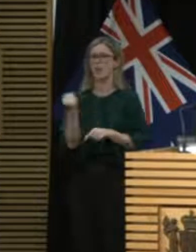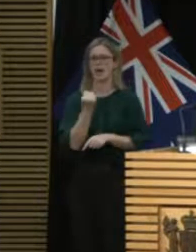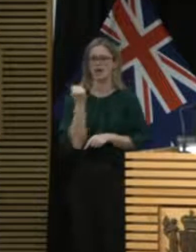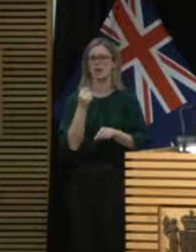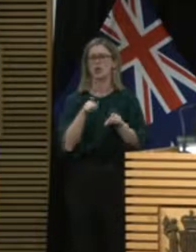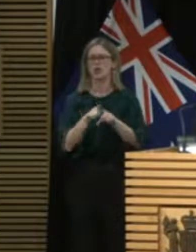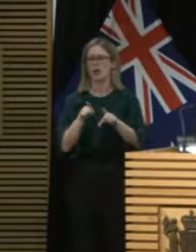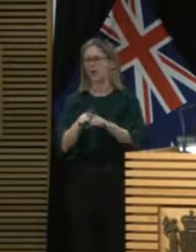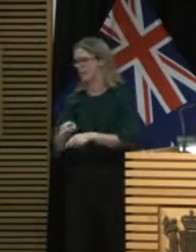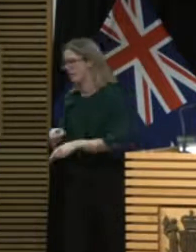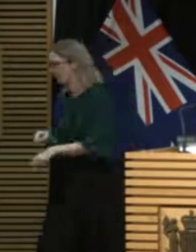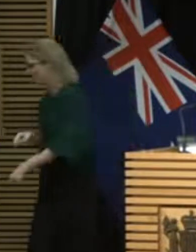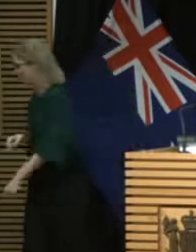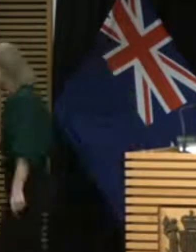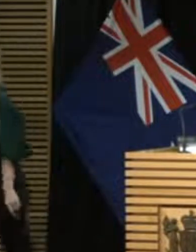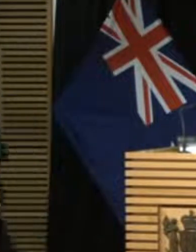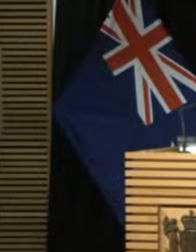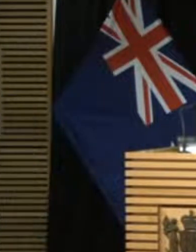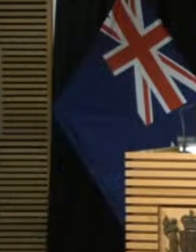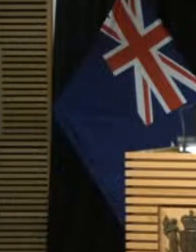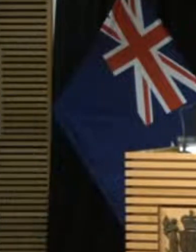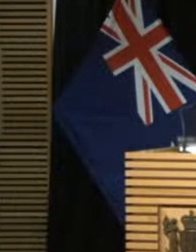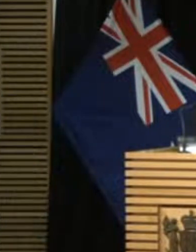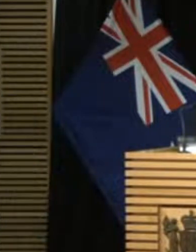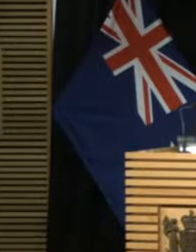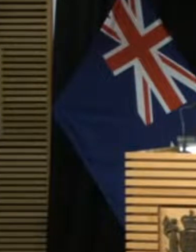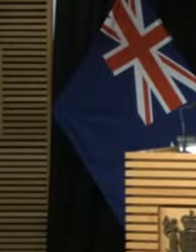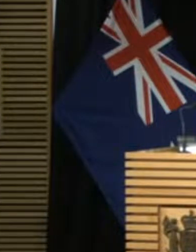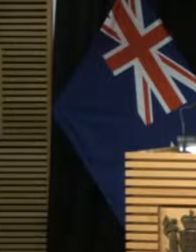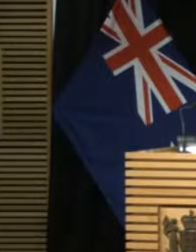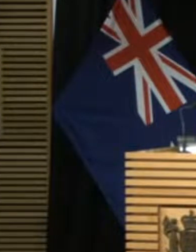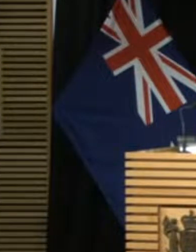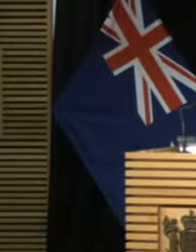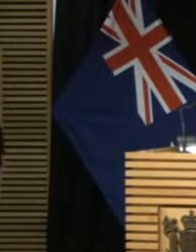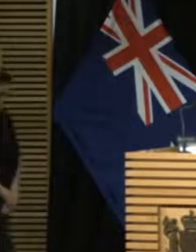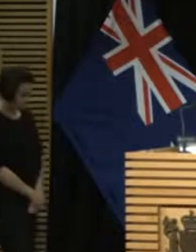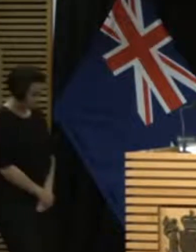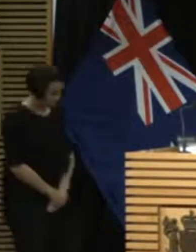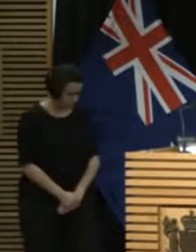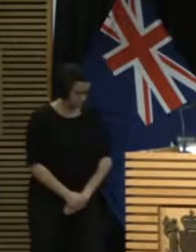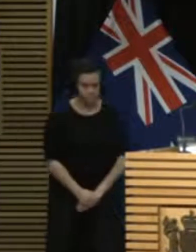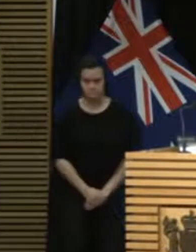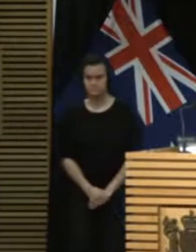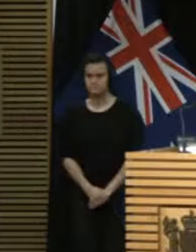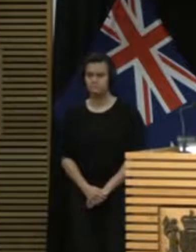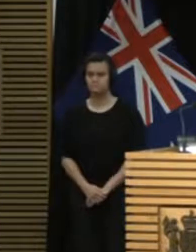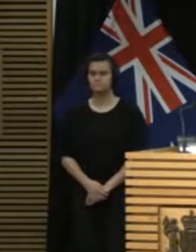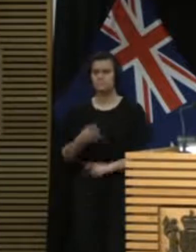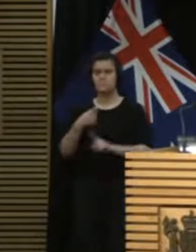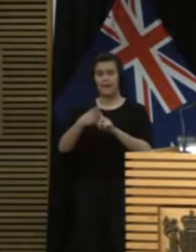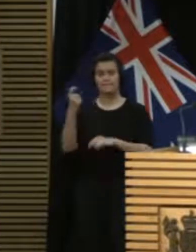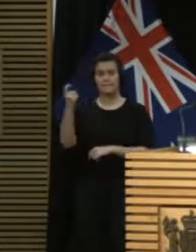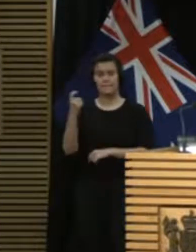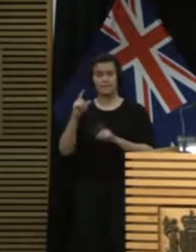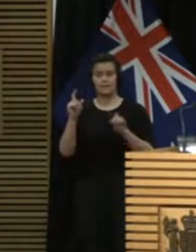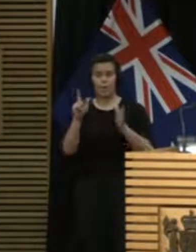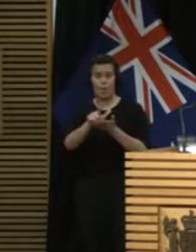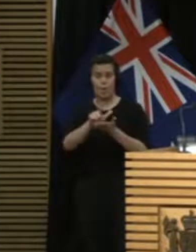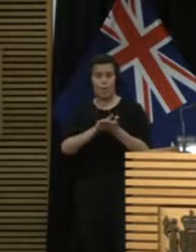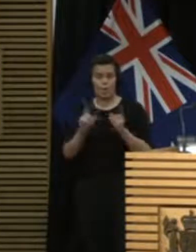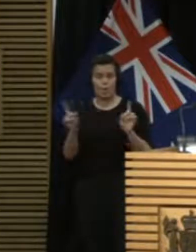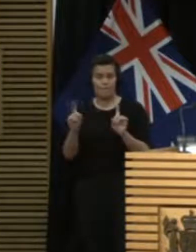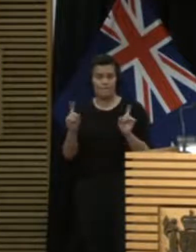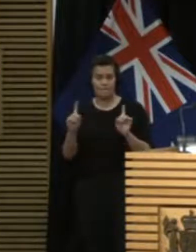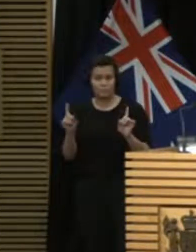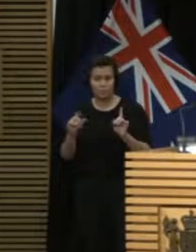And if we could just encourage, of course, you will have seen today we're making an announcement where in the future we will legislate the right of an employee